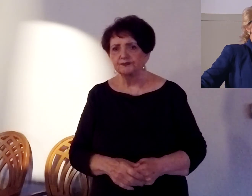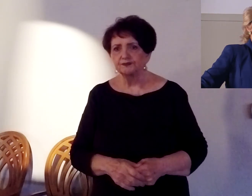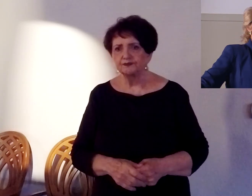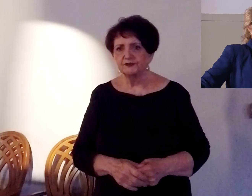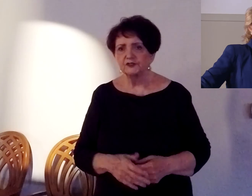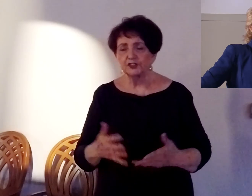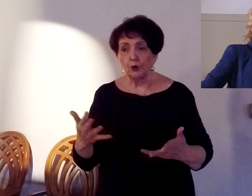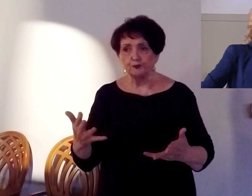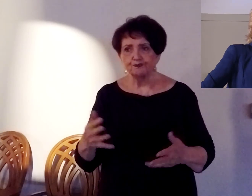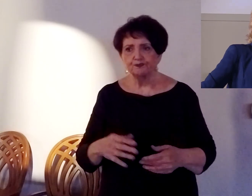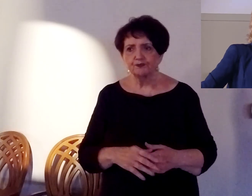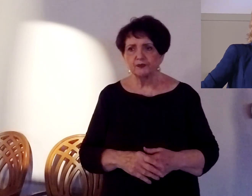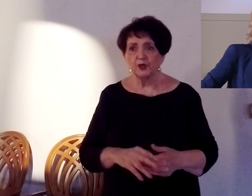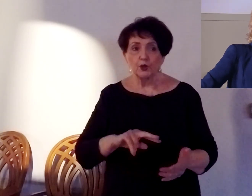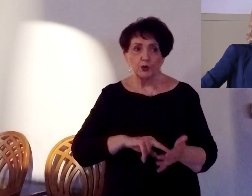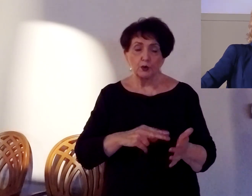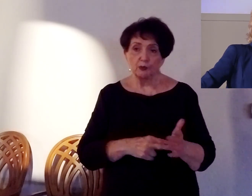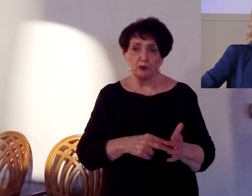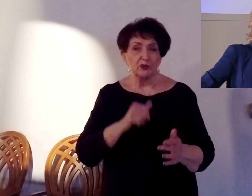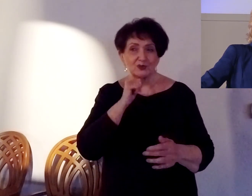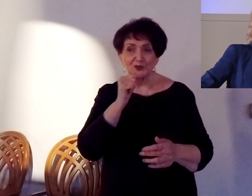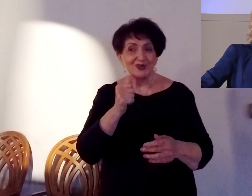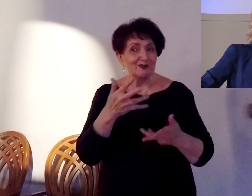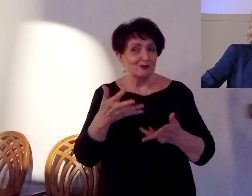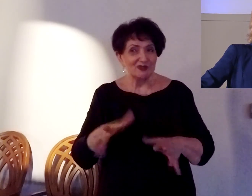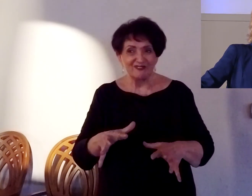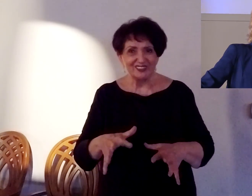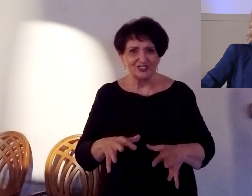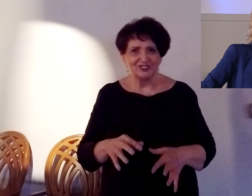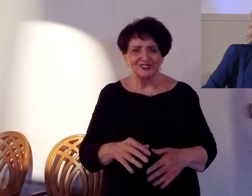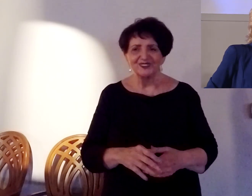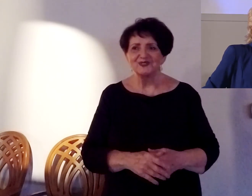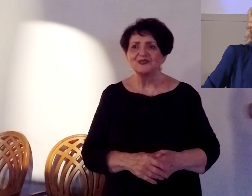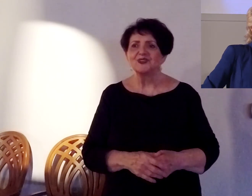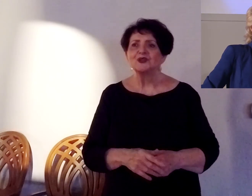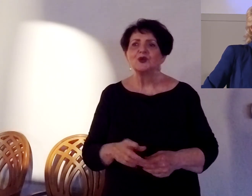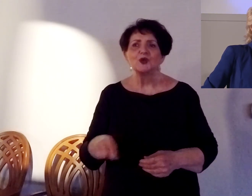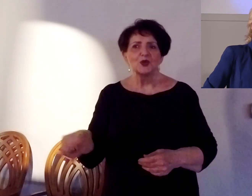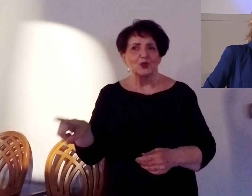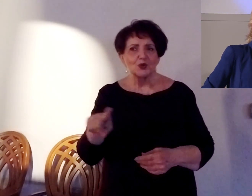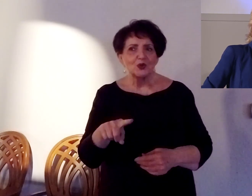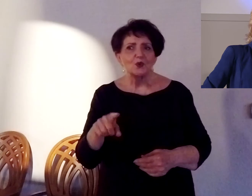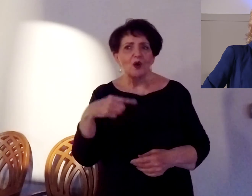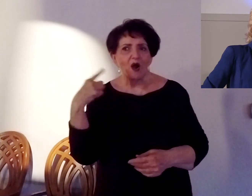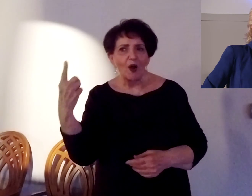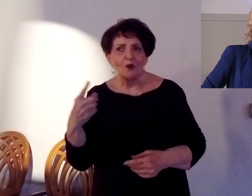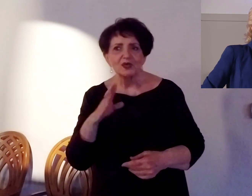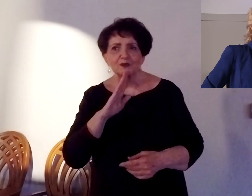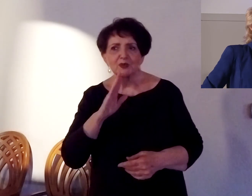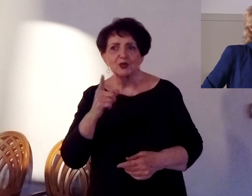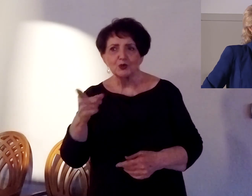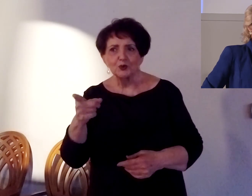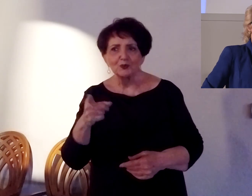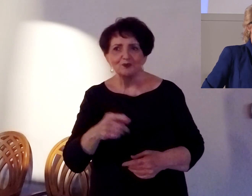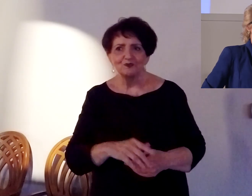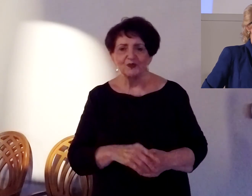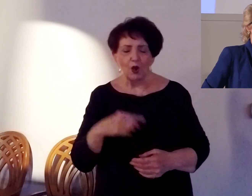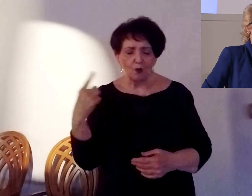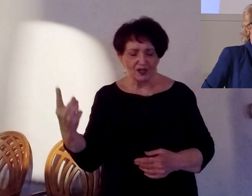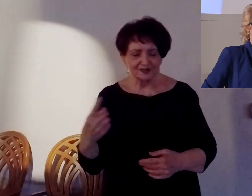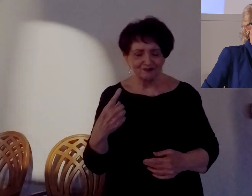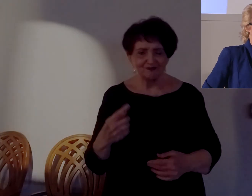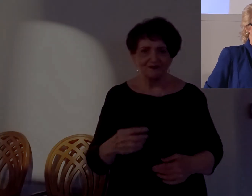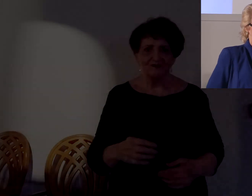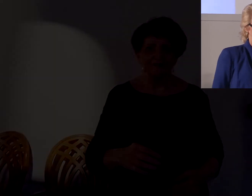So your purpose will never be complete because you will always be you. Always.